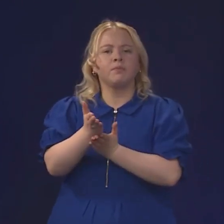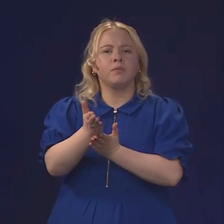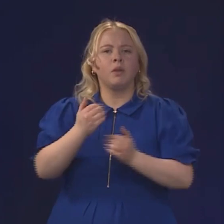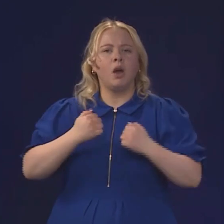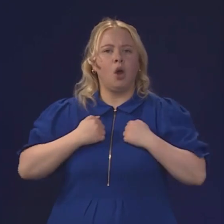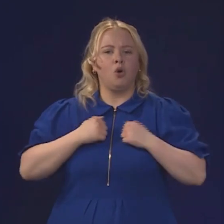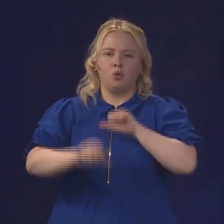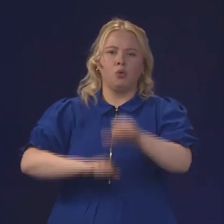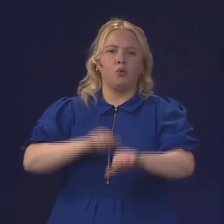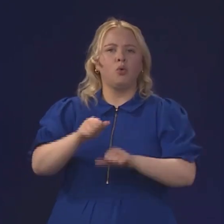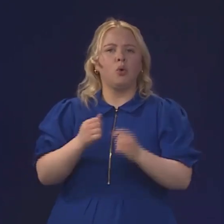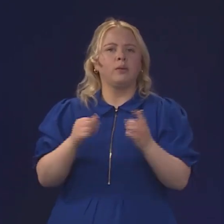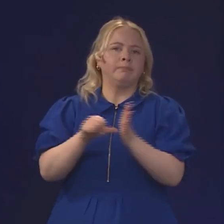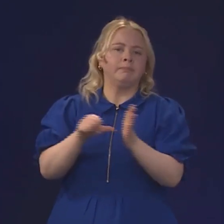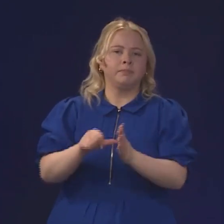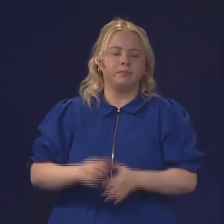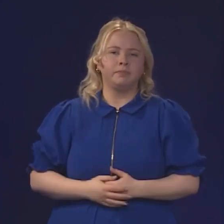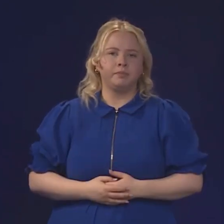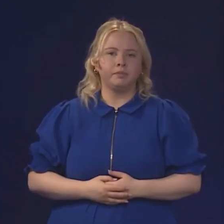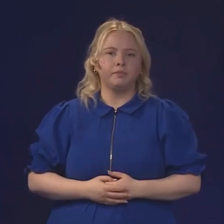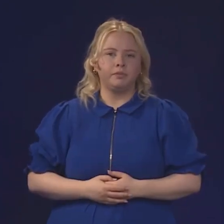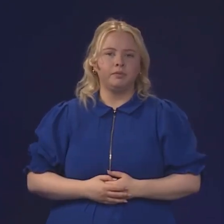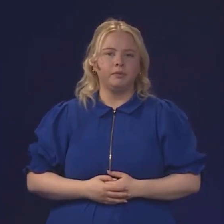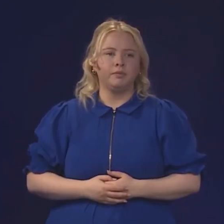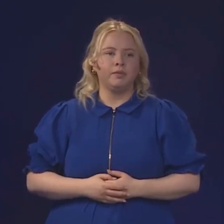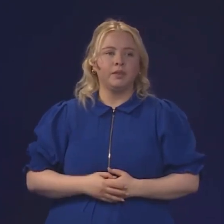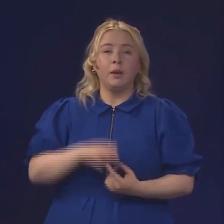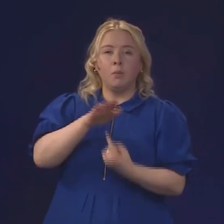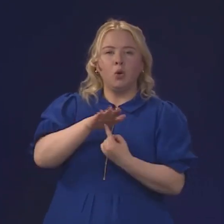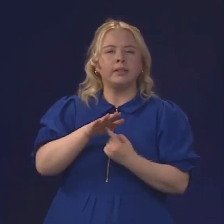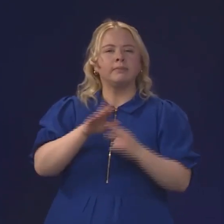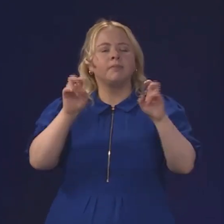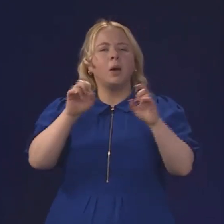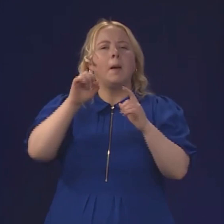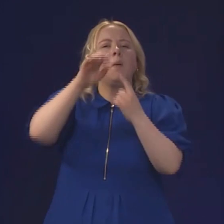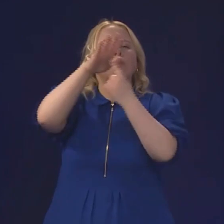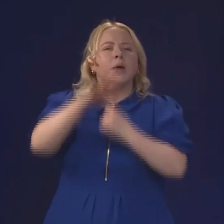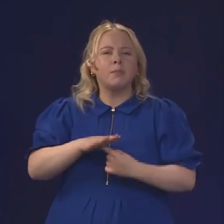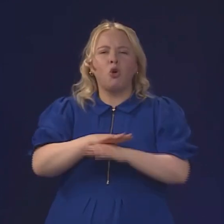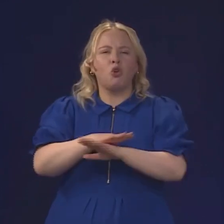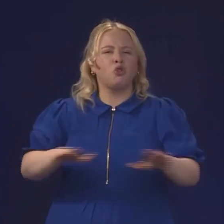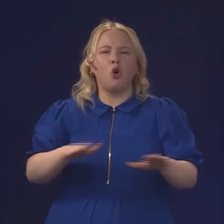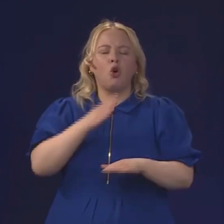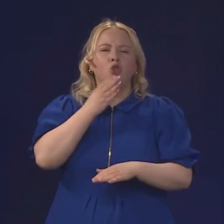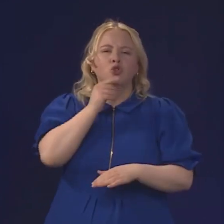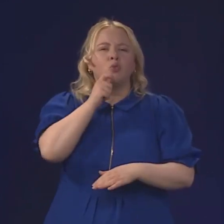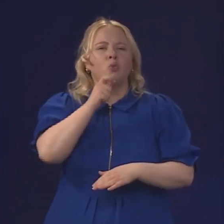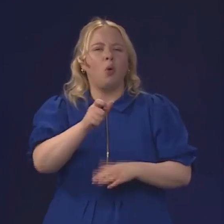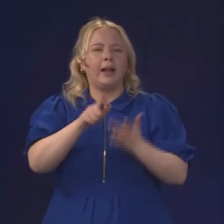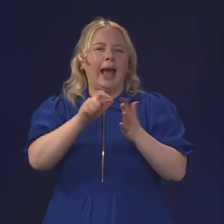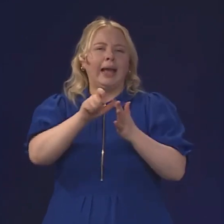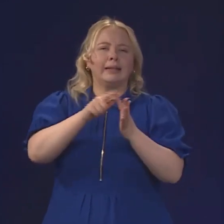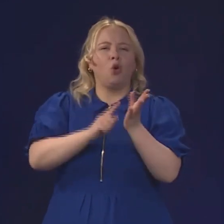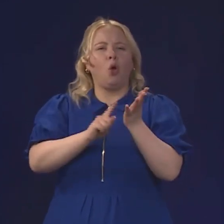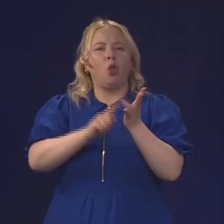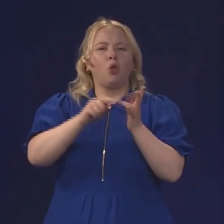through these issues. And the important principle, I wouldn't use the word ideology, but the important principle here is that where in